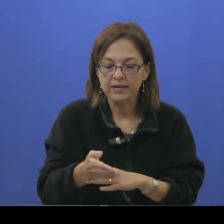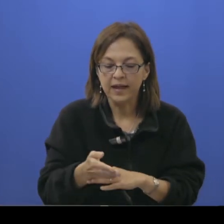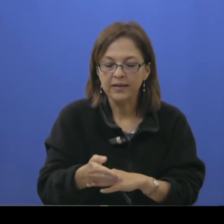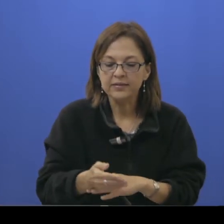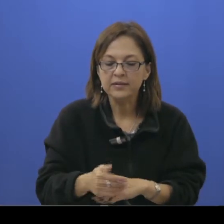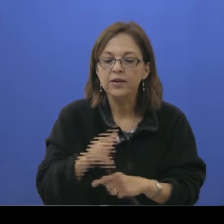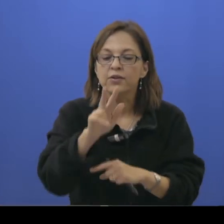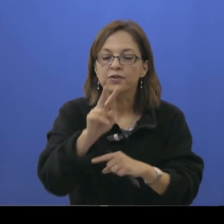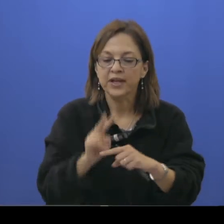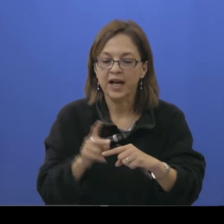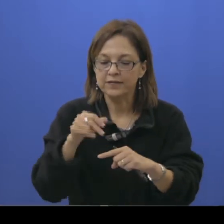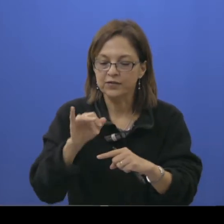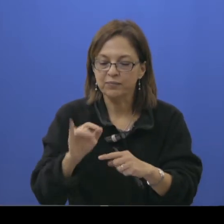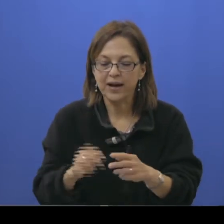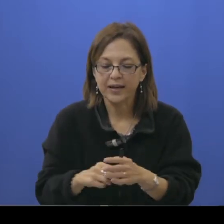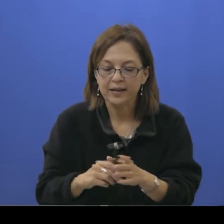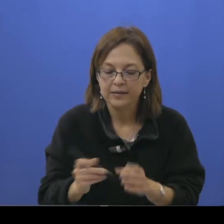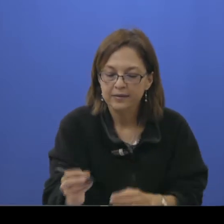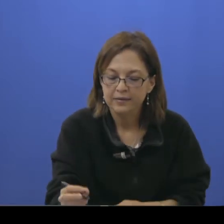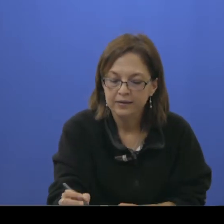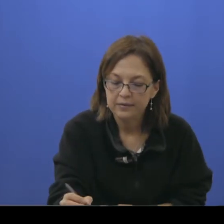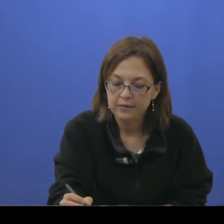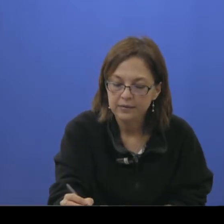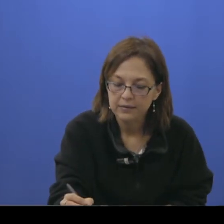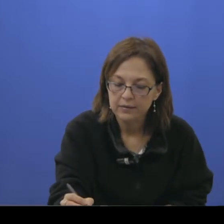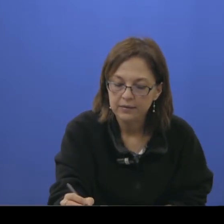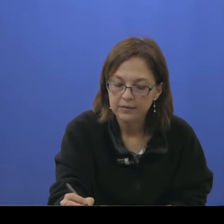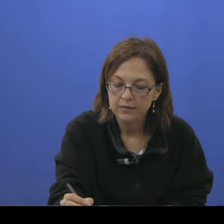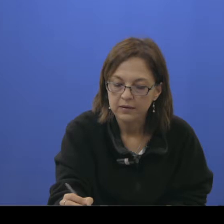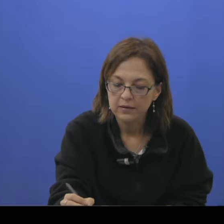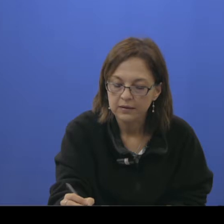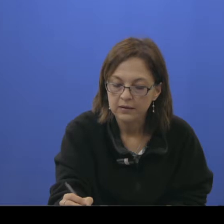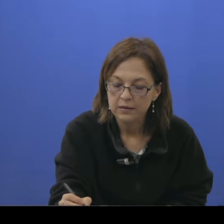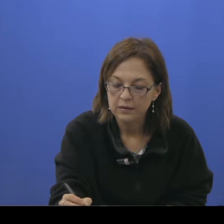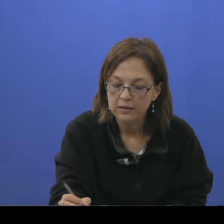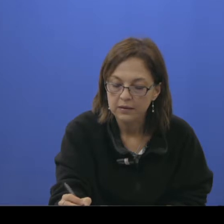The next 3/2 of pi.